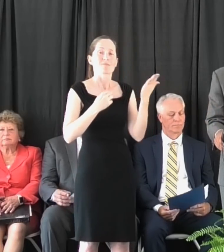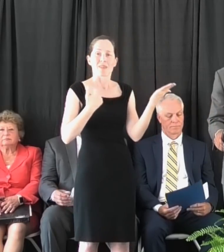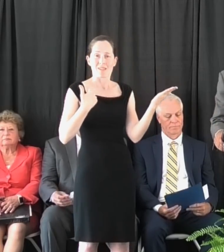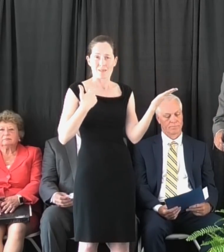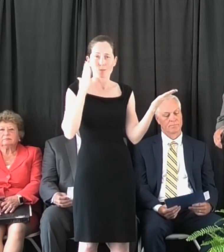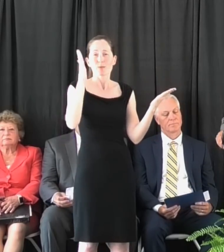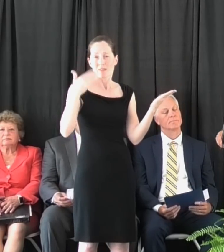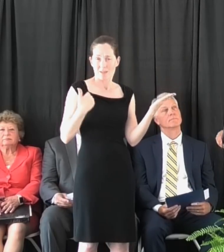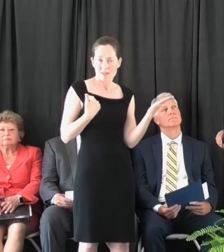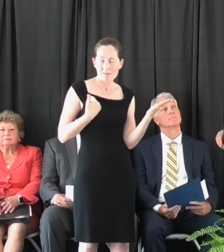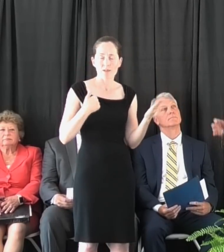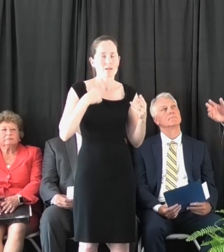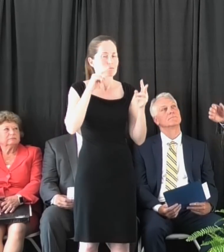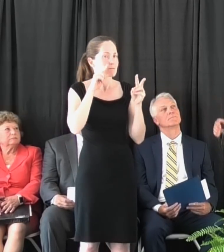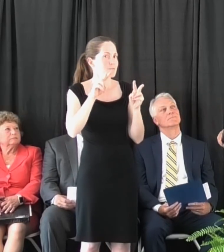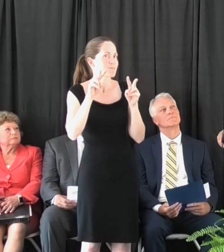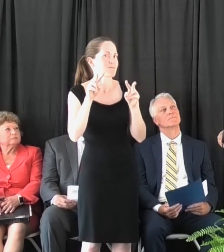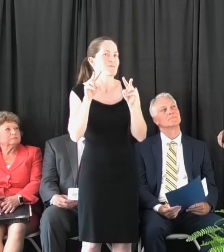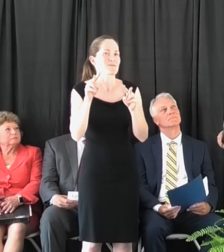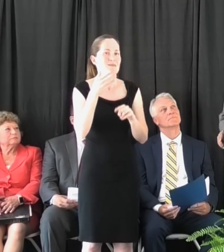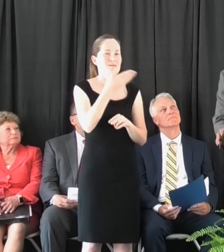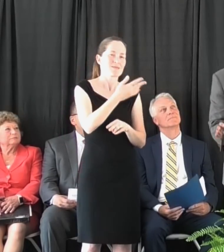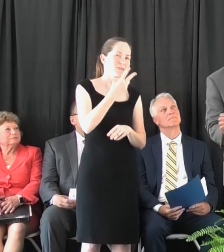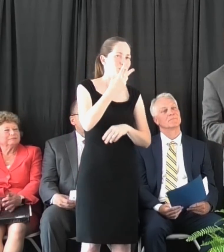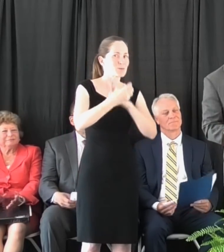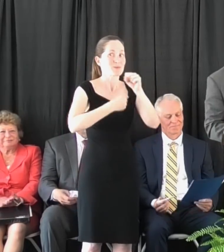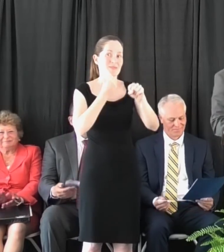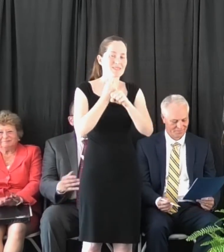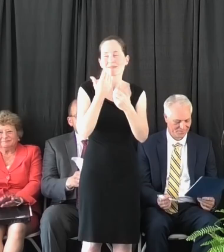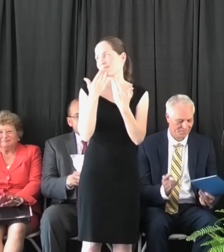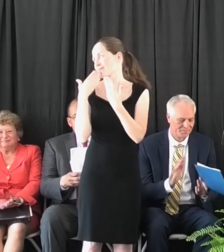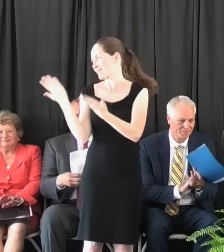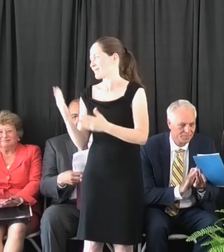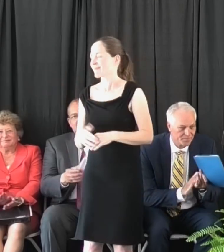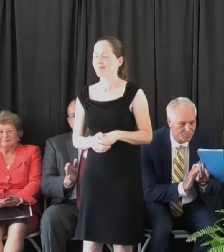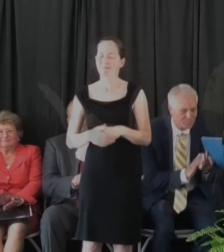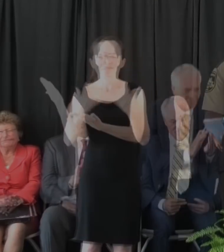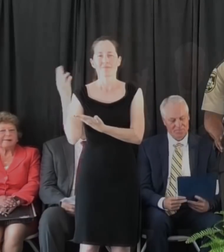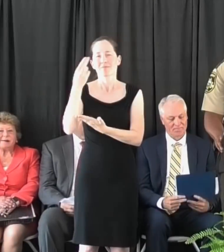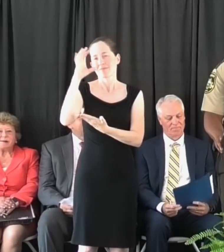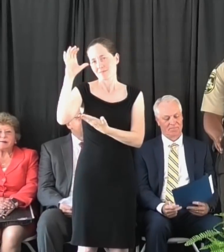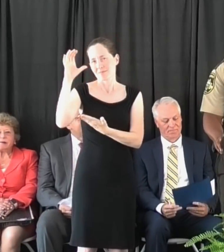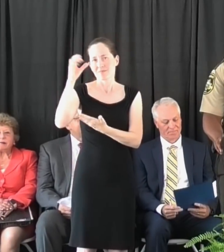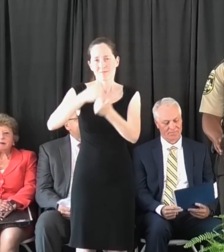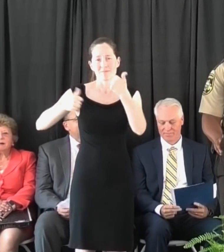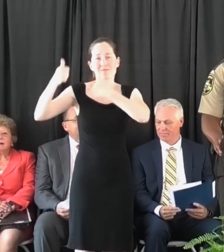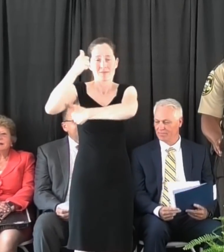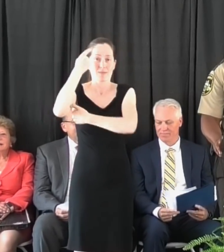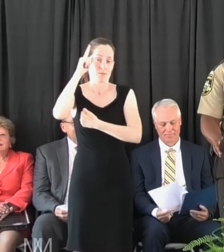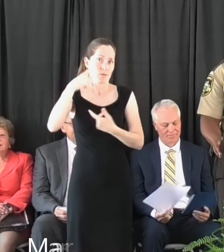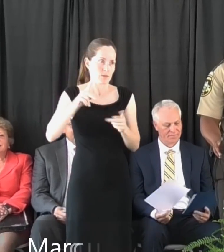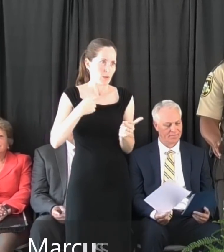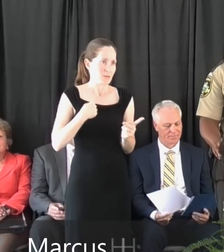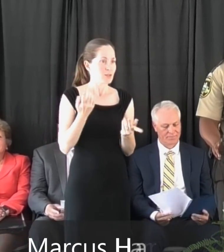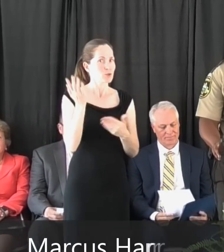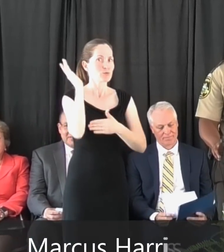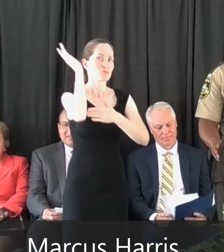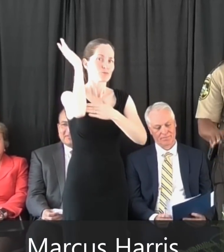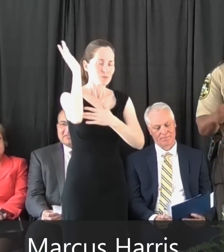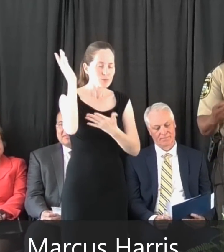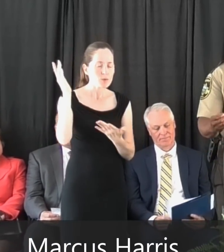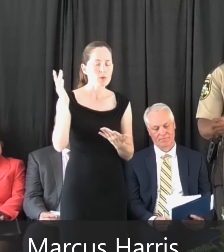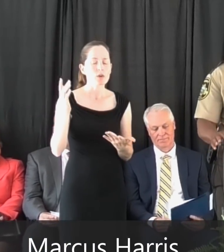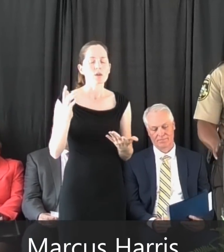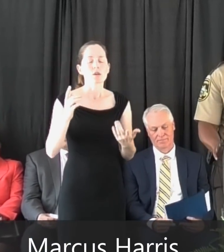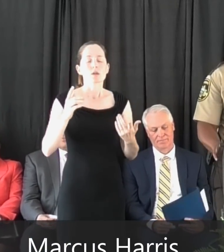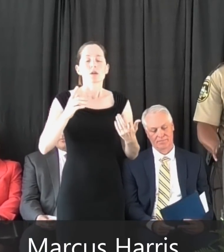forward to being there in a few short years, and thank you very much. We at the Sheriff's Department take pride in our responsibility